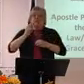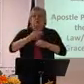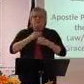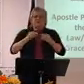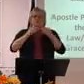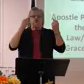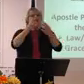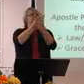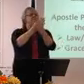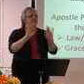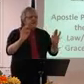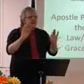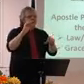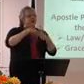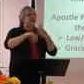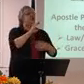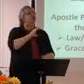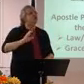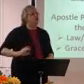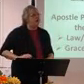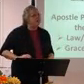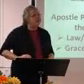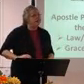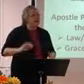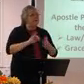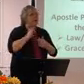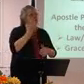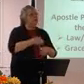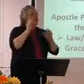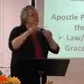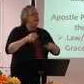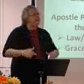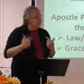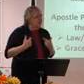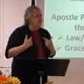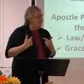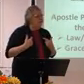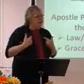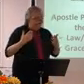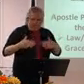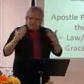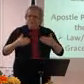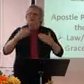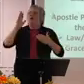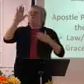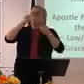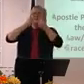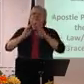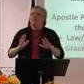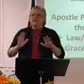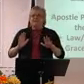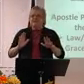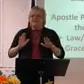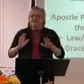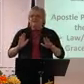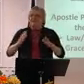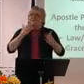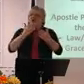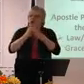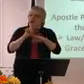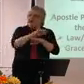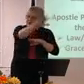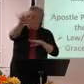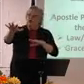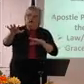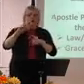great freedom in Christ so that we can live and enjoy his blessings and be a good